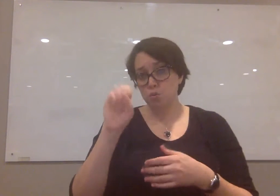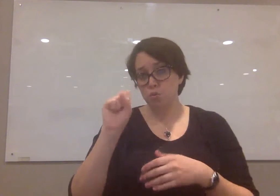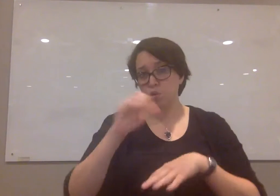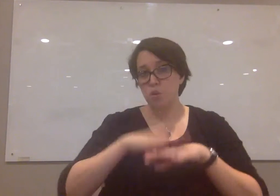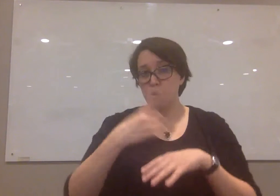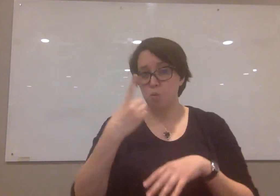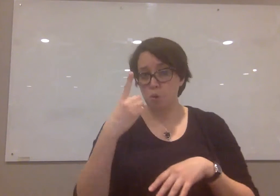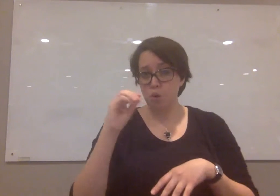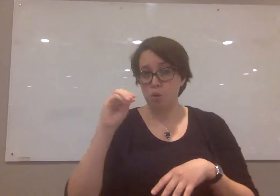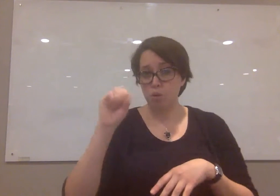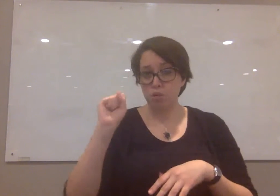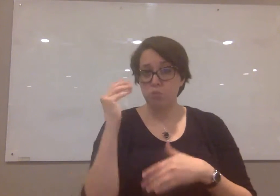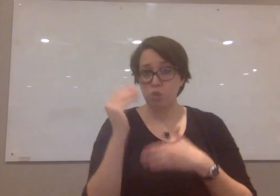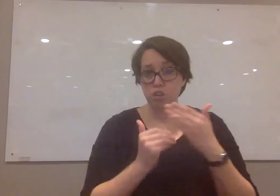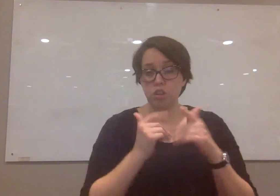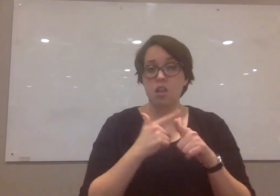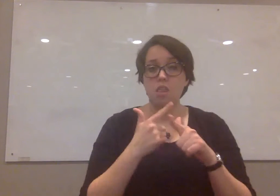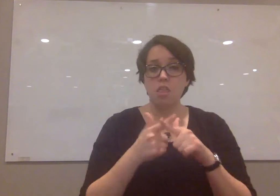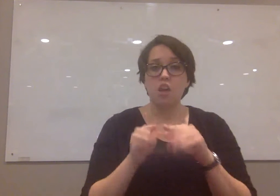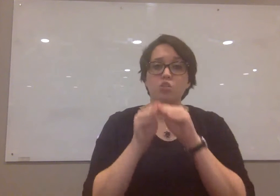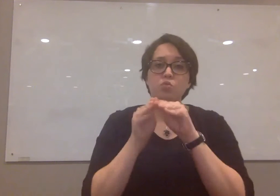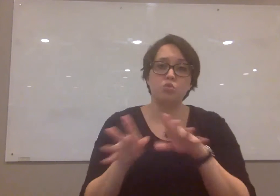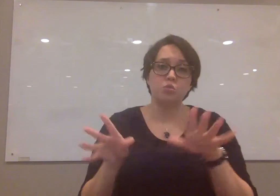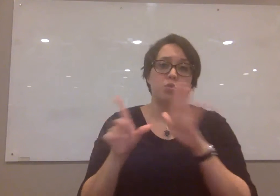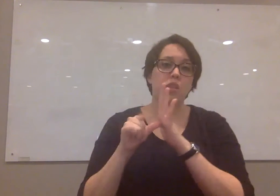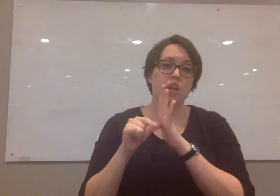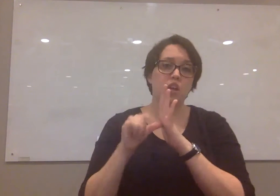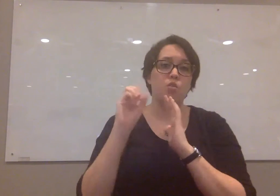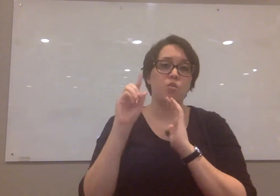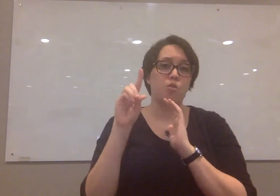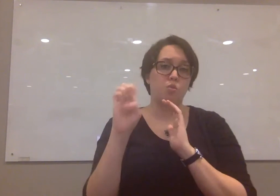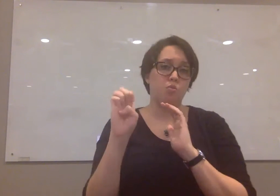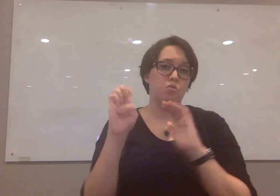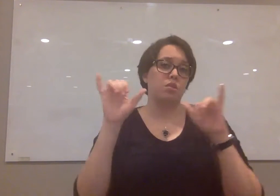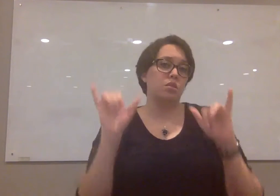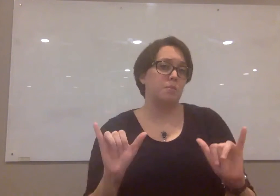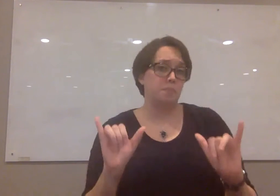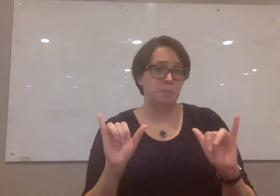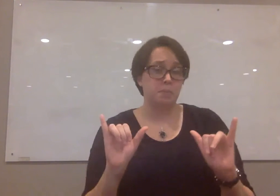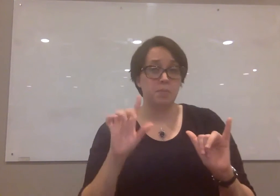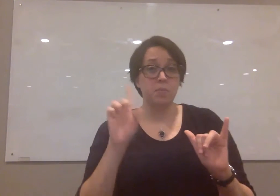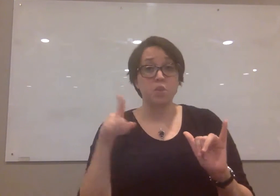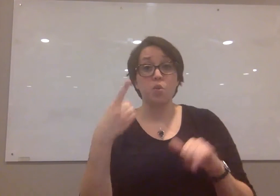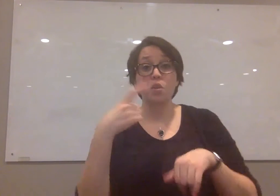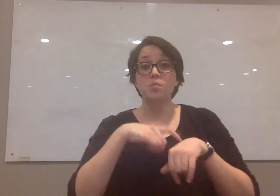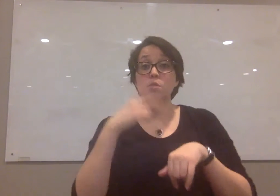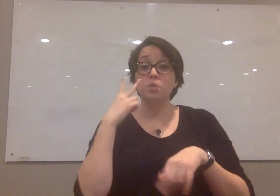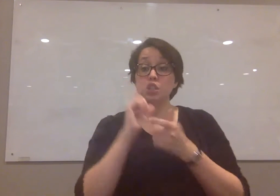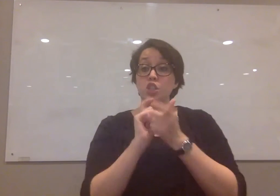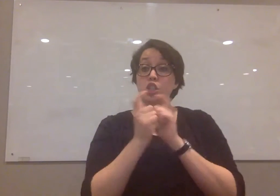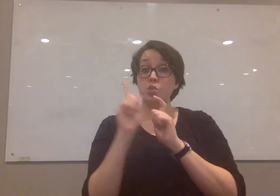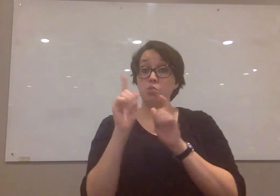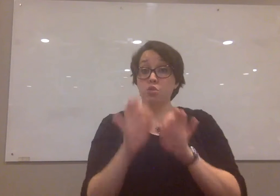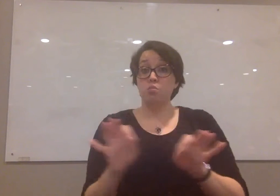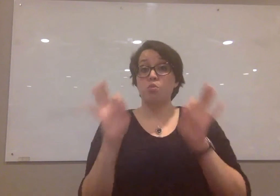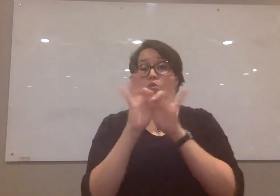them later. And our actual code doesn't have to change. The only time we would see a change that this would matter is if we noticed that our code didn't handle latency